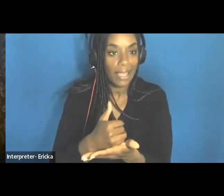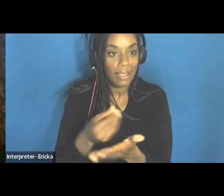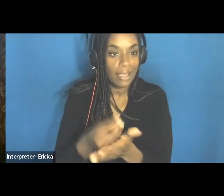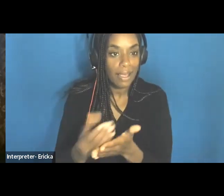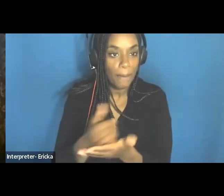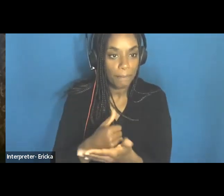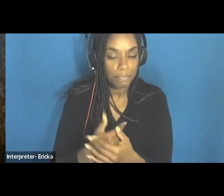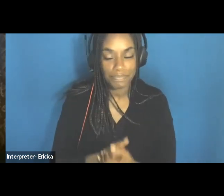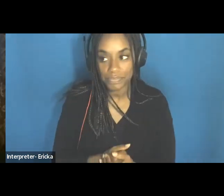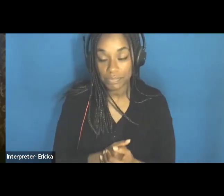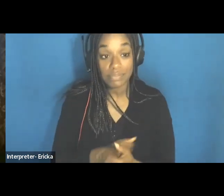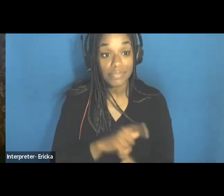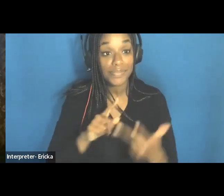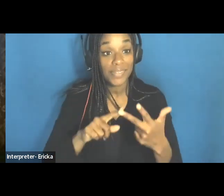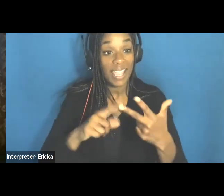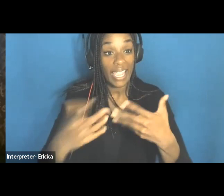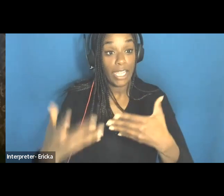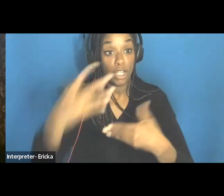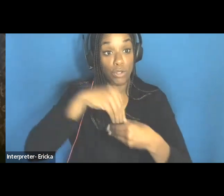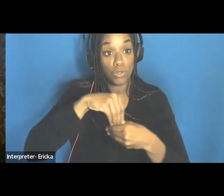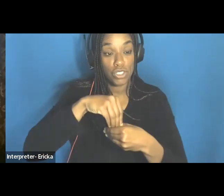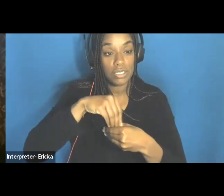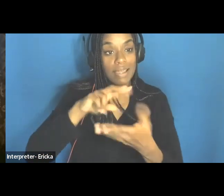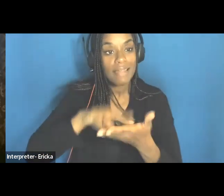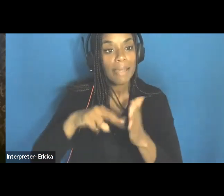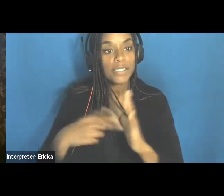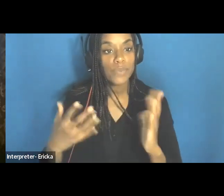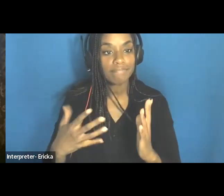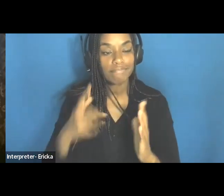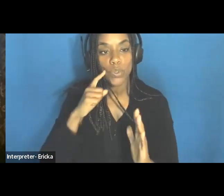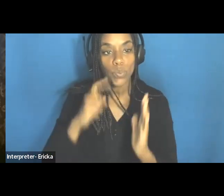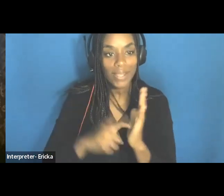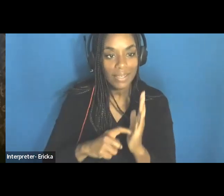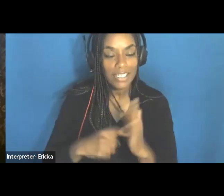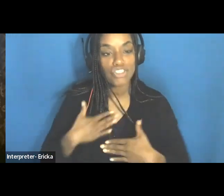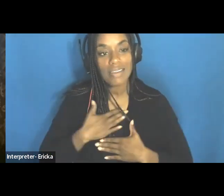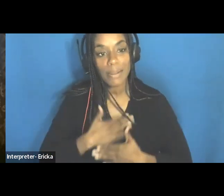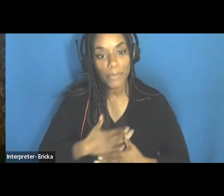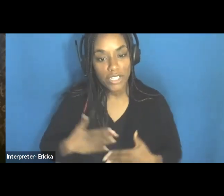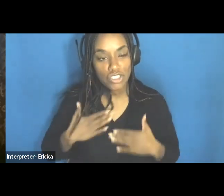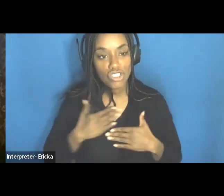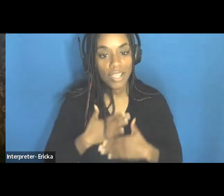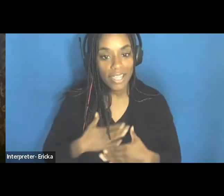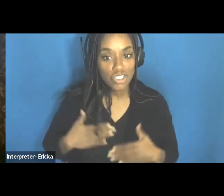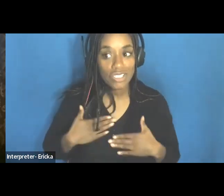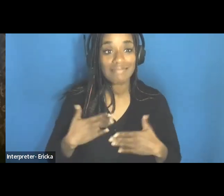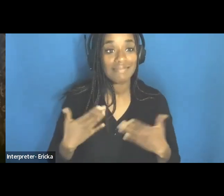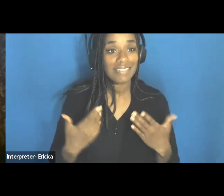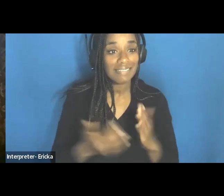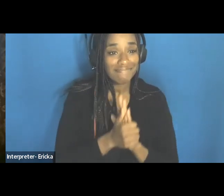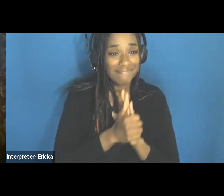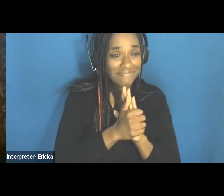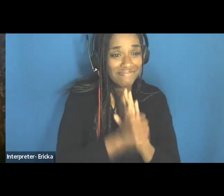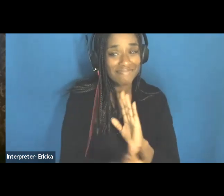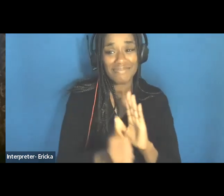as Arias was explaining earlier, means the recognition and appreciation of the talents and skills